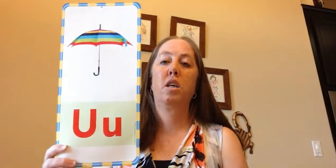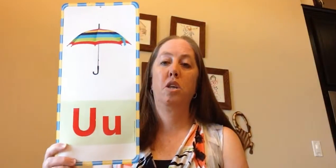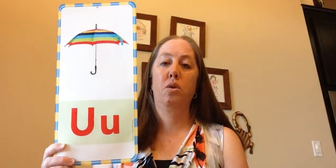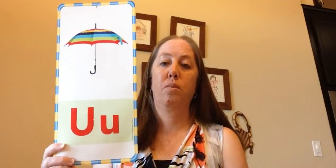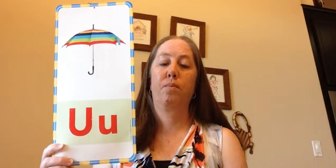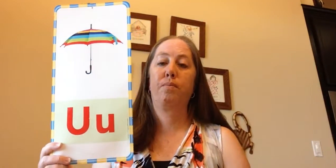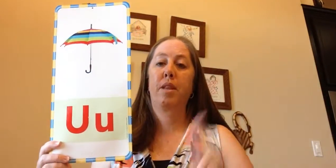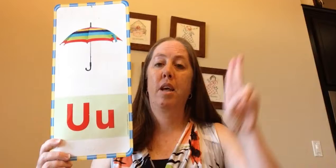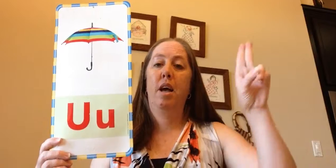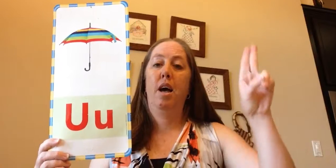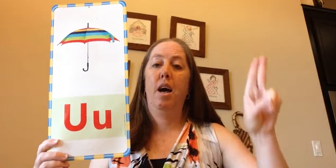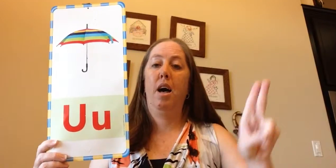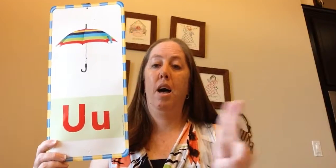U.